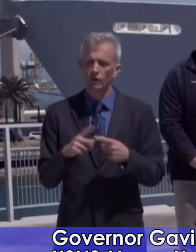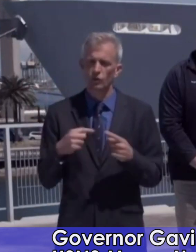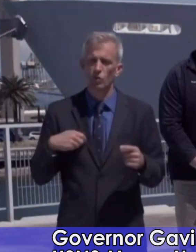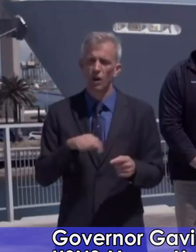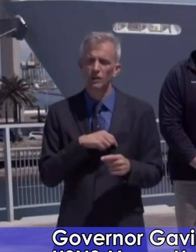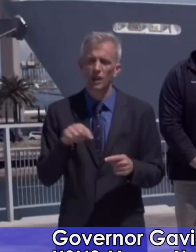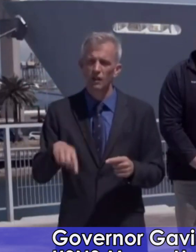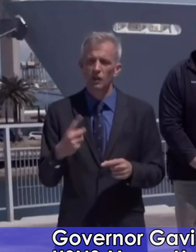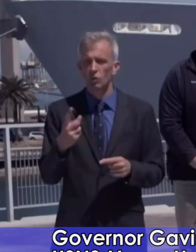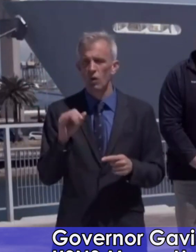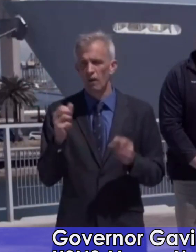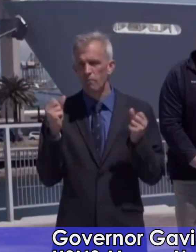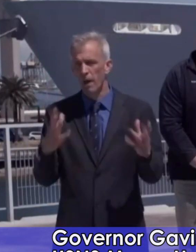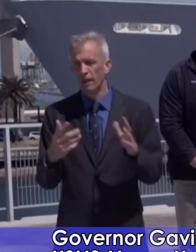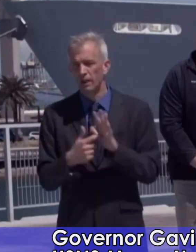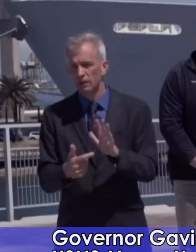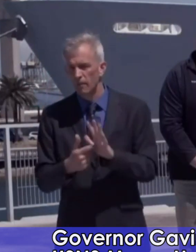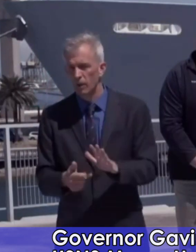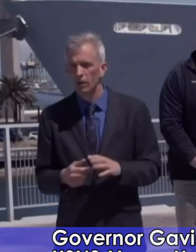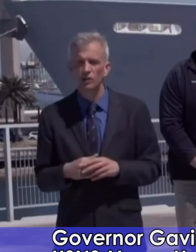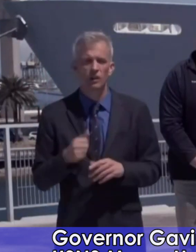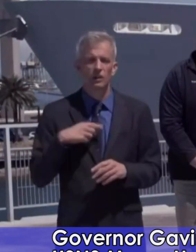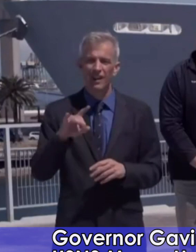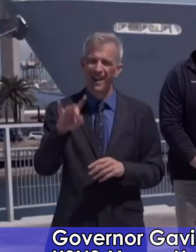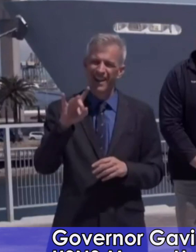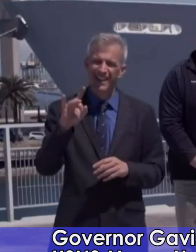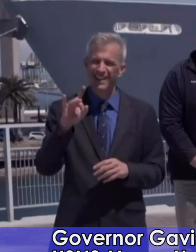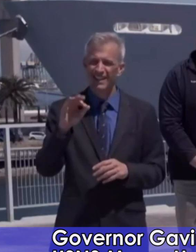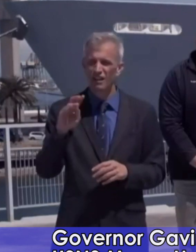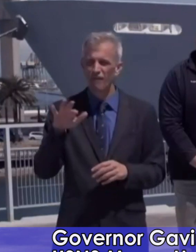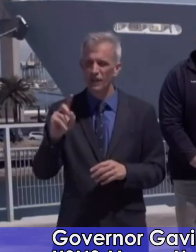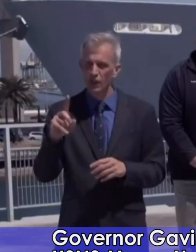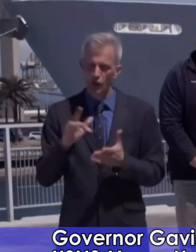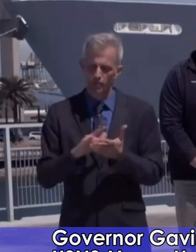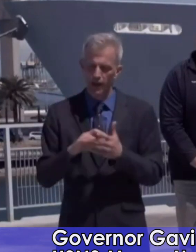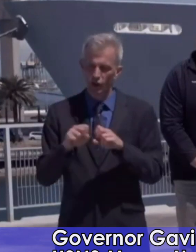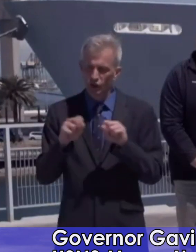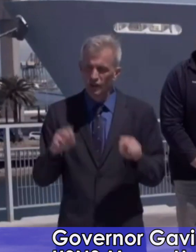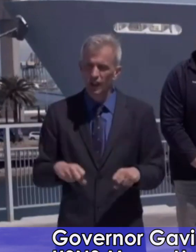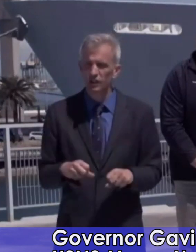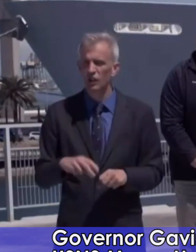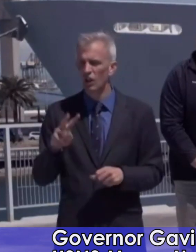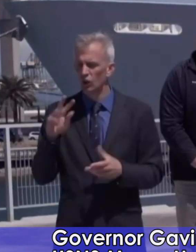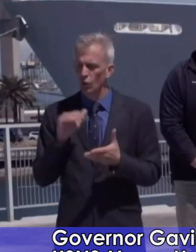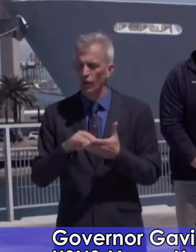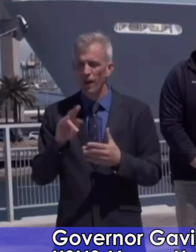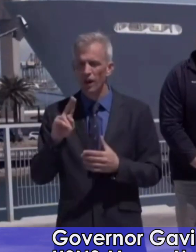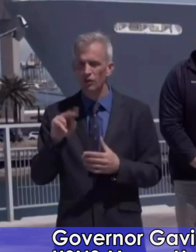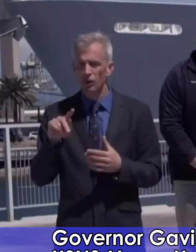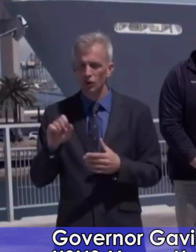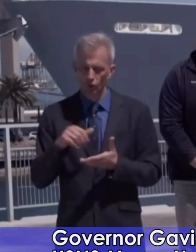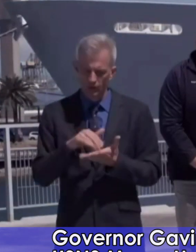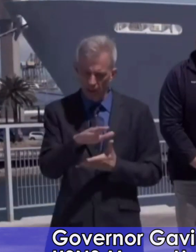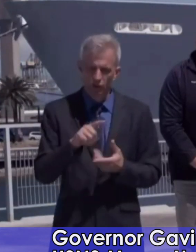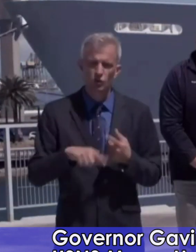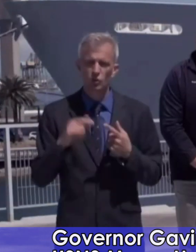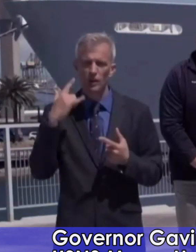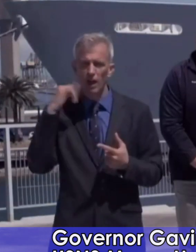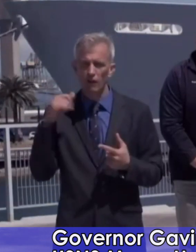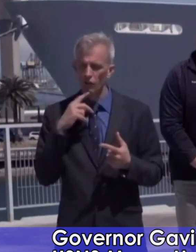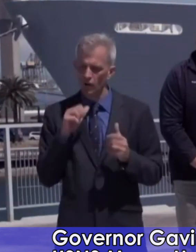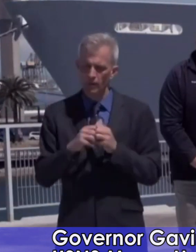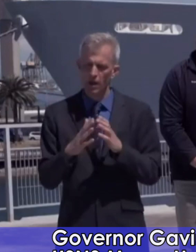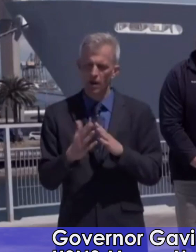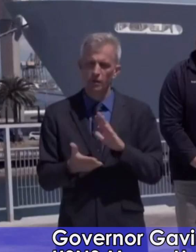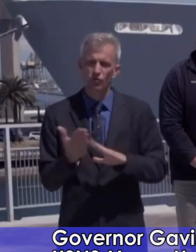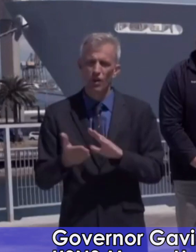just one of many examples. Those 8 field stations, 2,000 units in the state of California, 2 that will be up and running